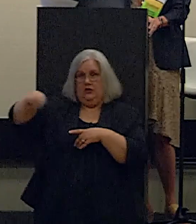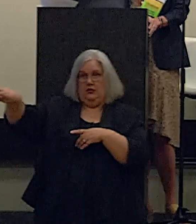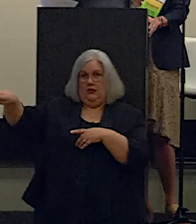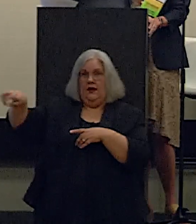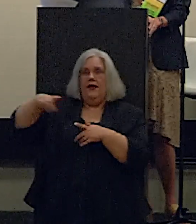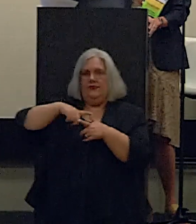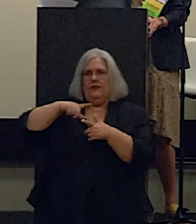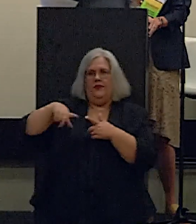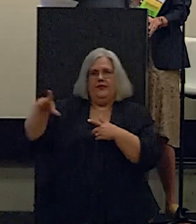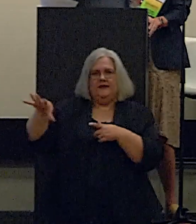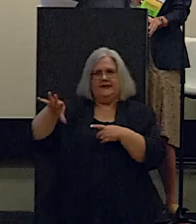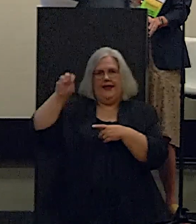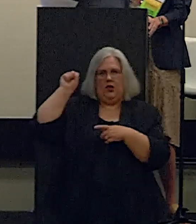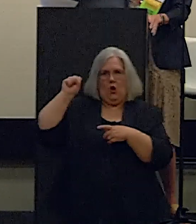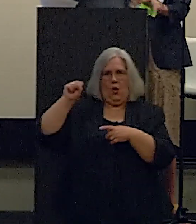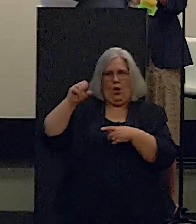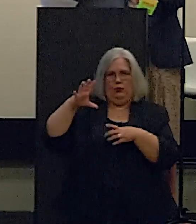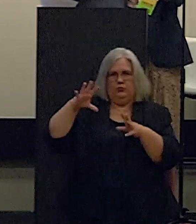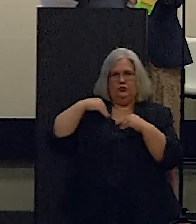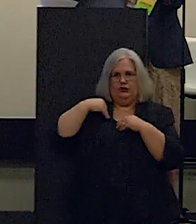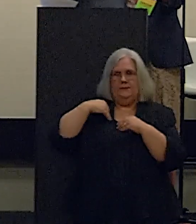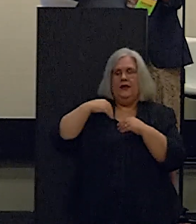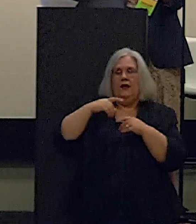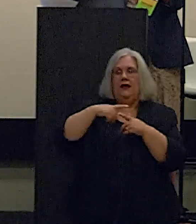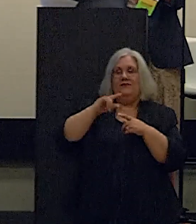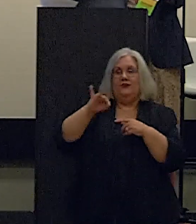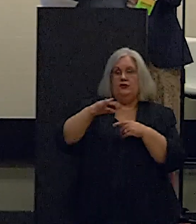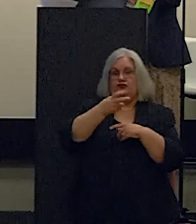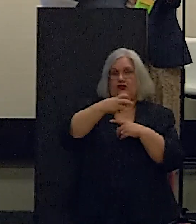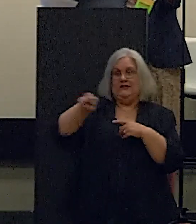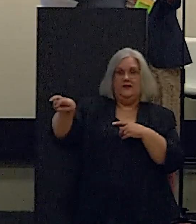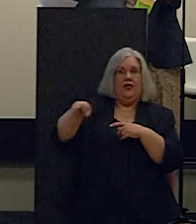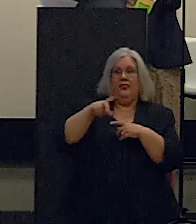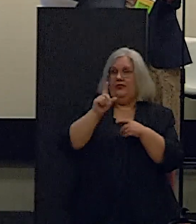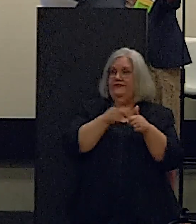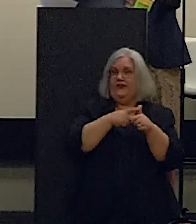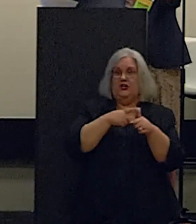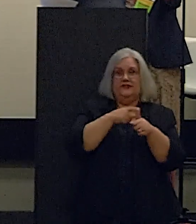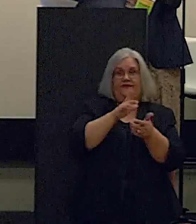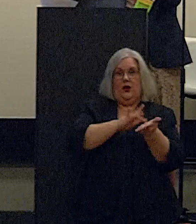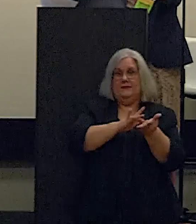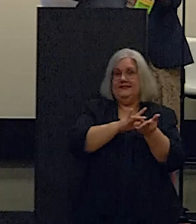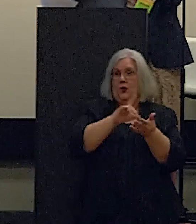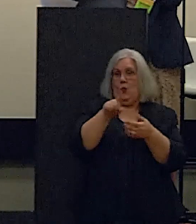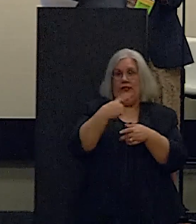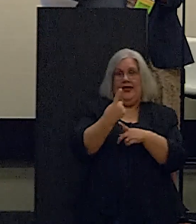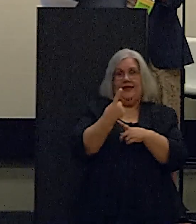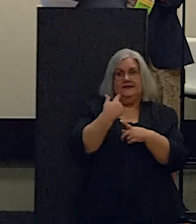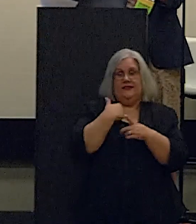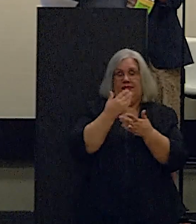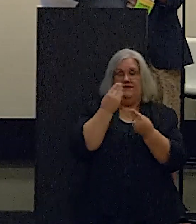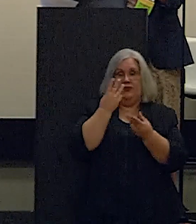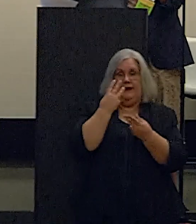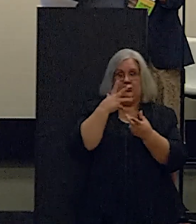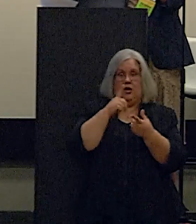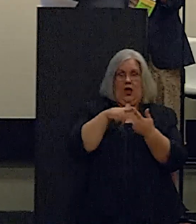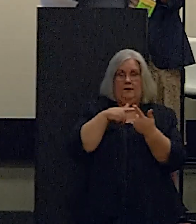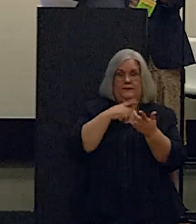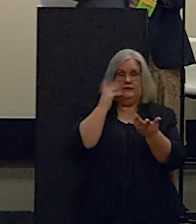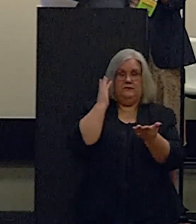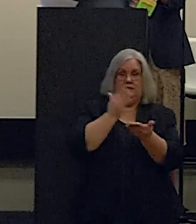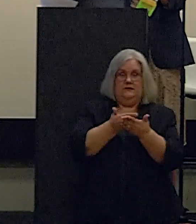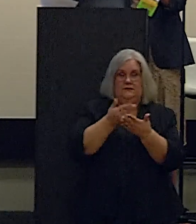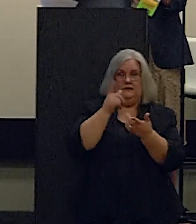it. So we transfer a prescription. The first pharmacy only has the information up to when it was